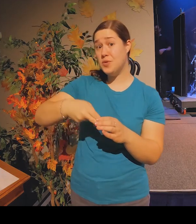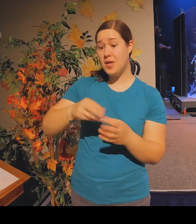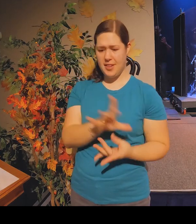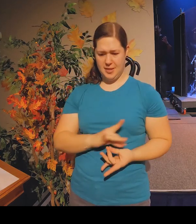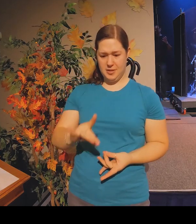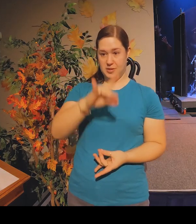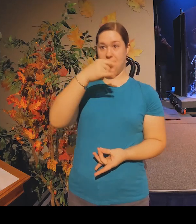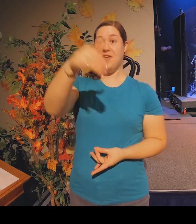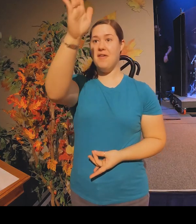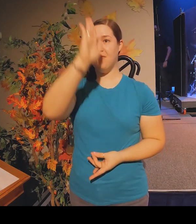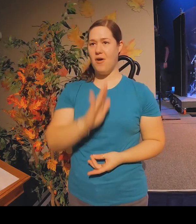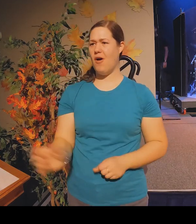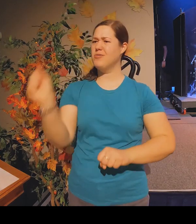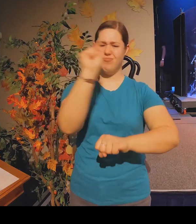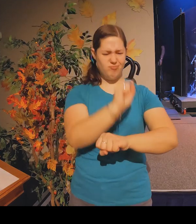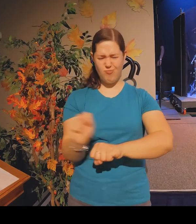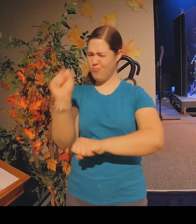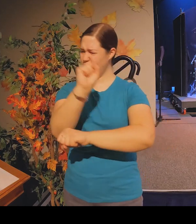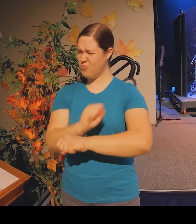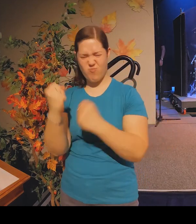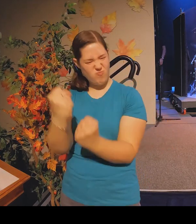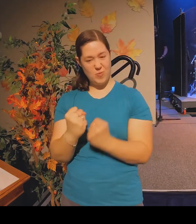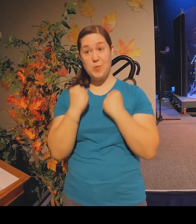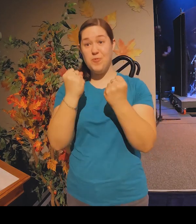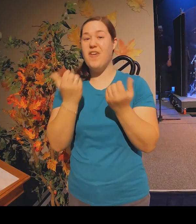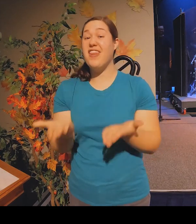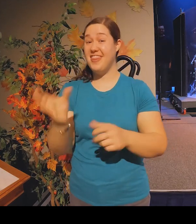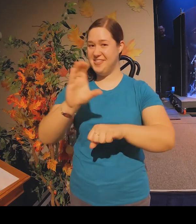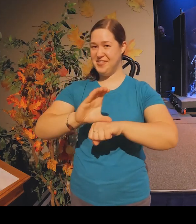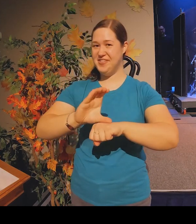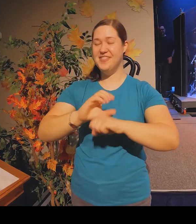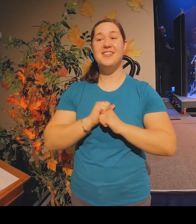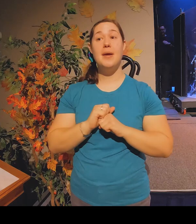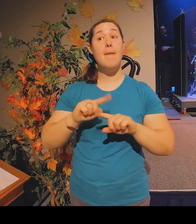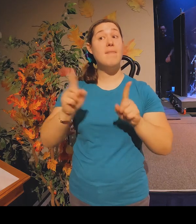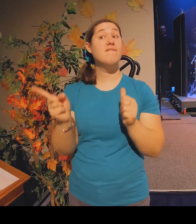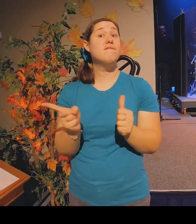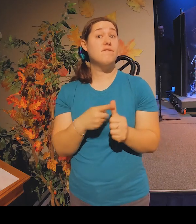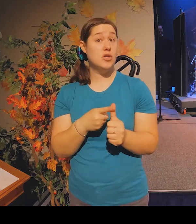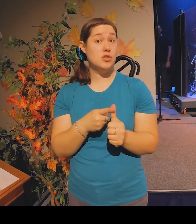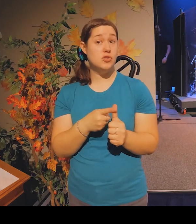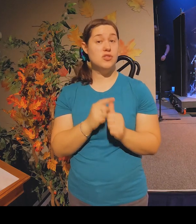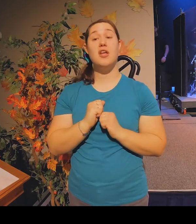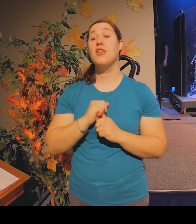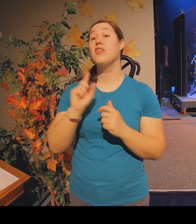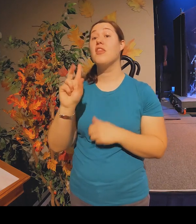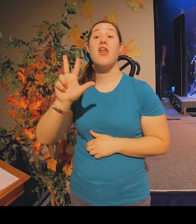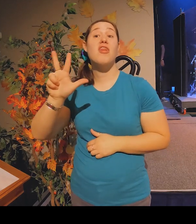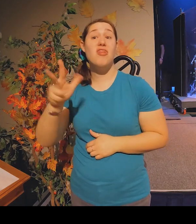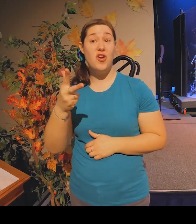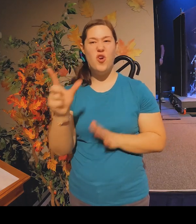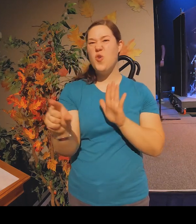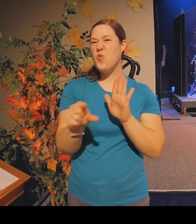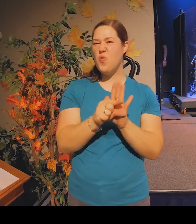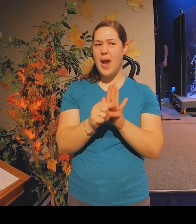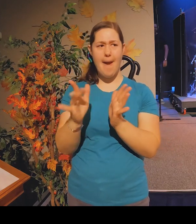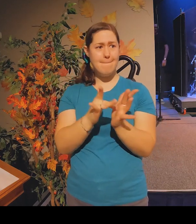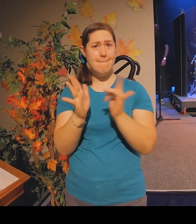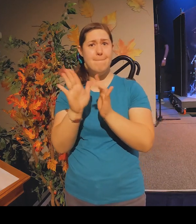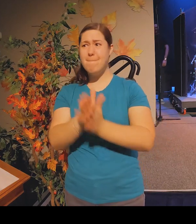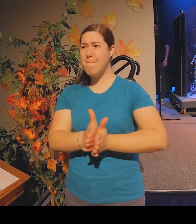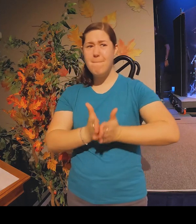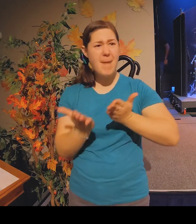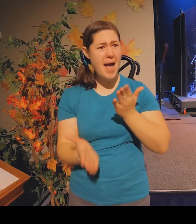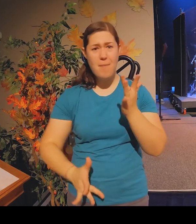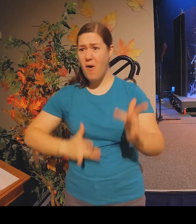is working mightily in this church, and so we're excited. But first, third grade Bibles. How